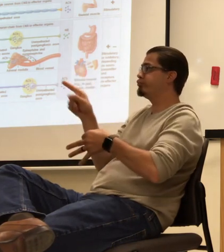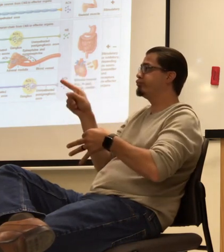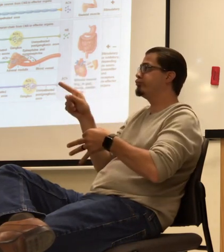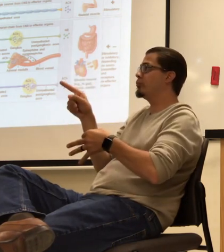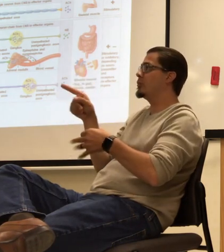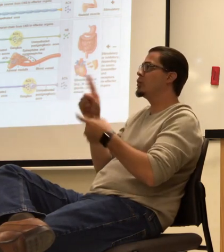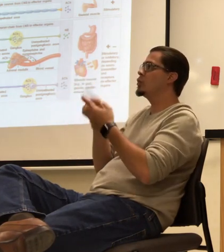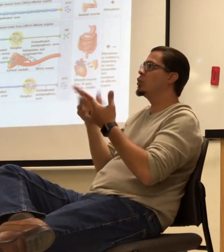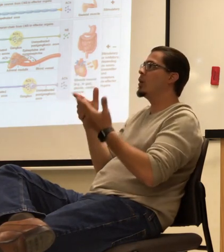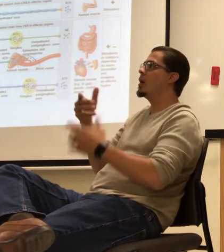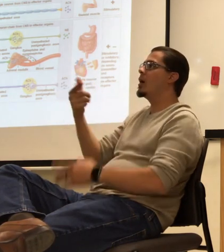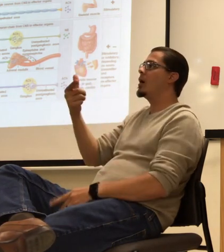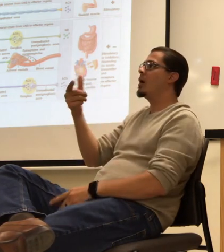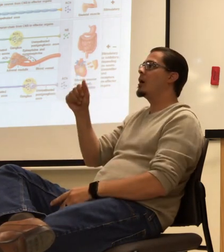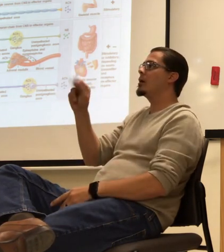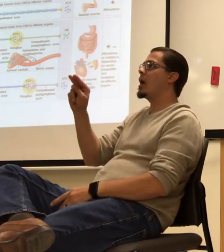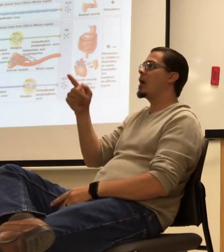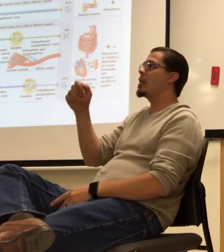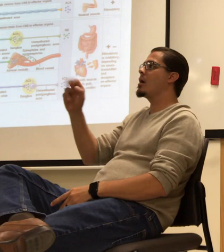a ganglion.